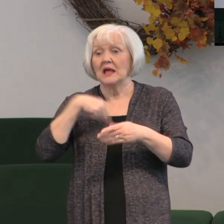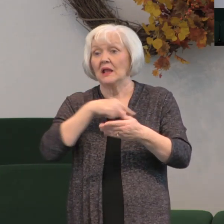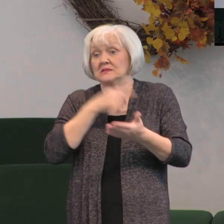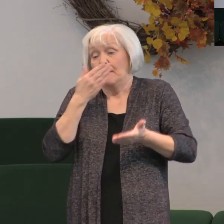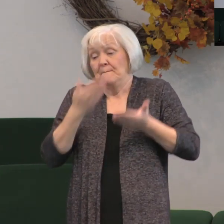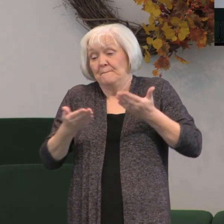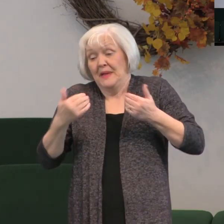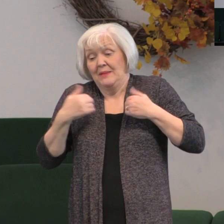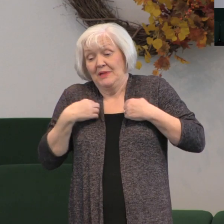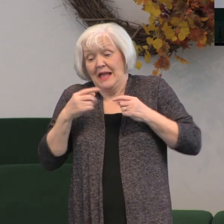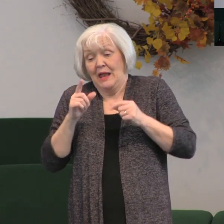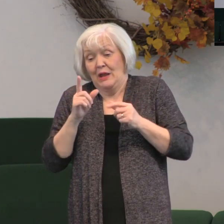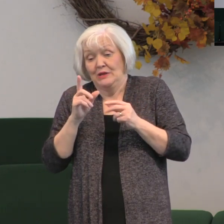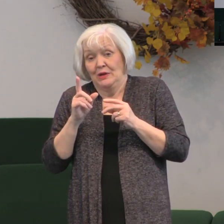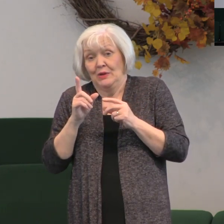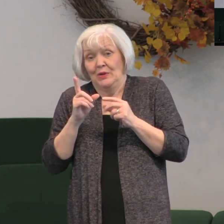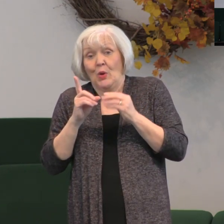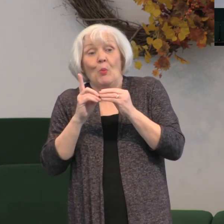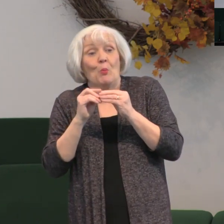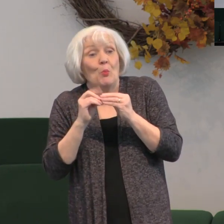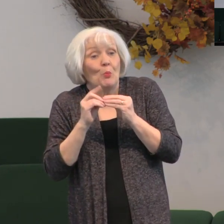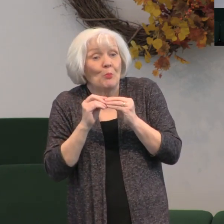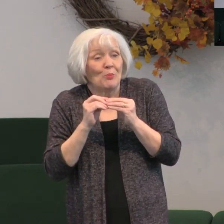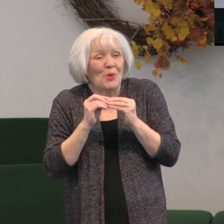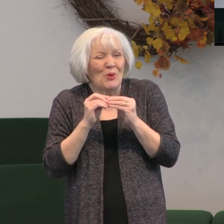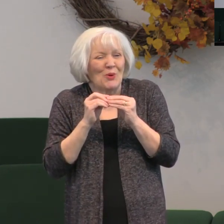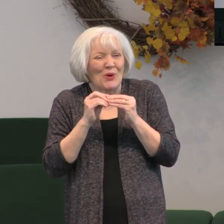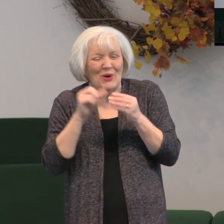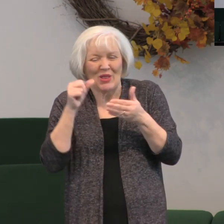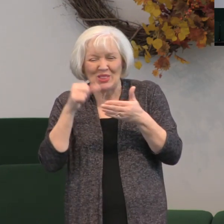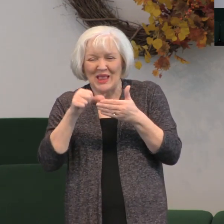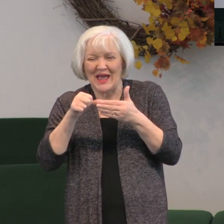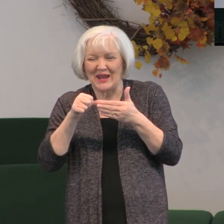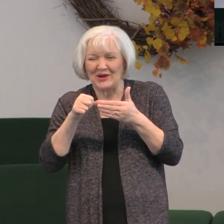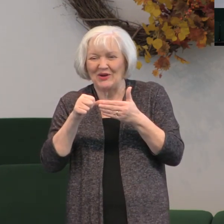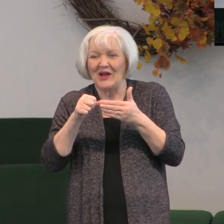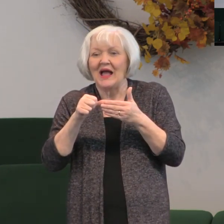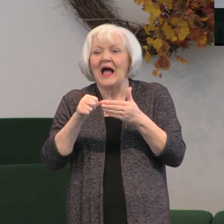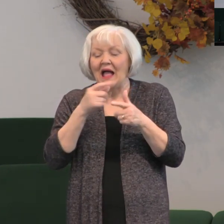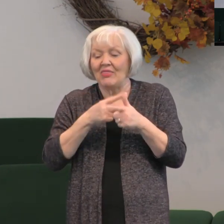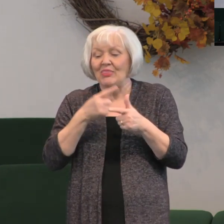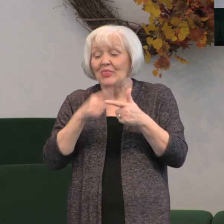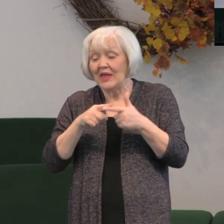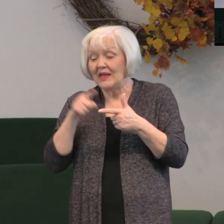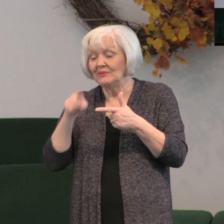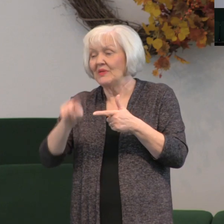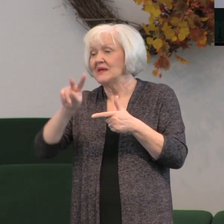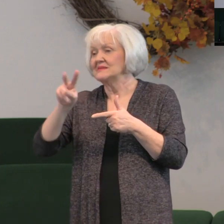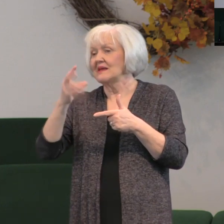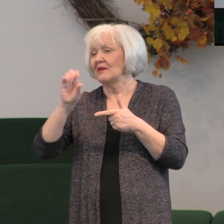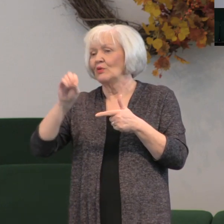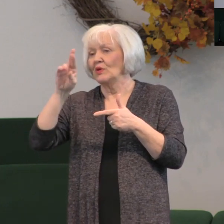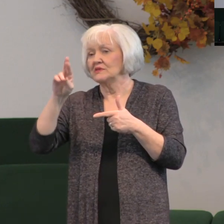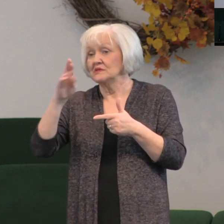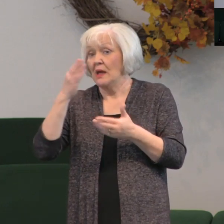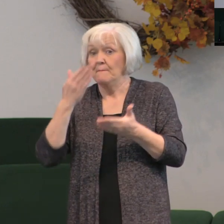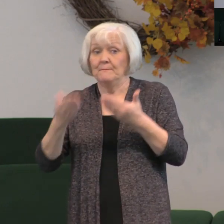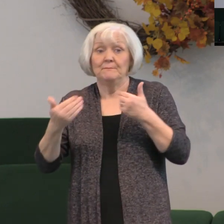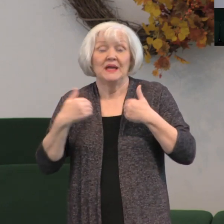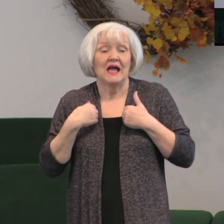1 and 2 Corinthians that Paul had written and interacted with them. And then we had the letter of 2 Corinthians. So we possibly have